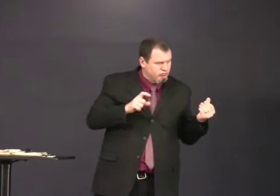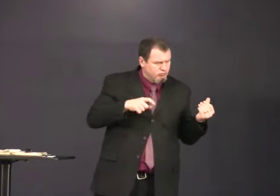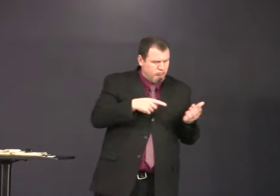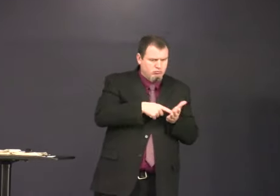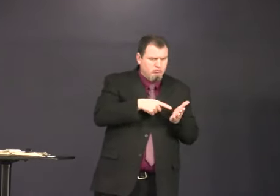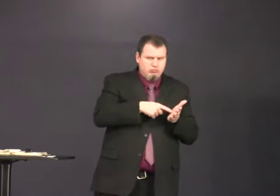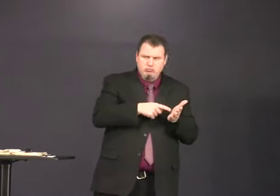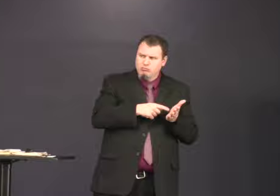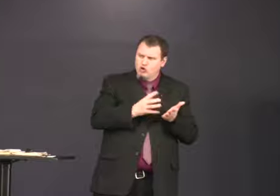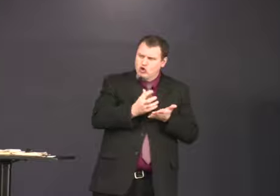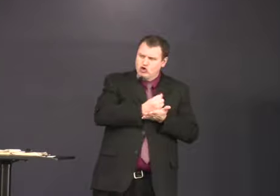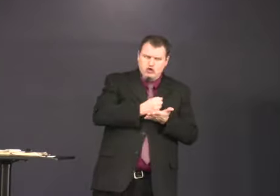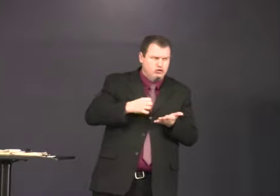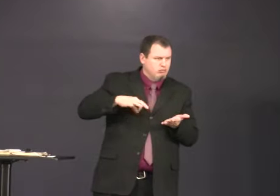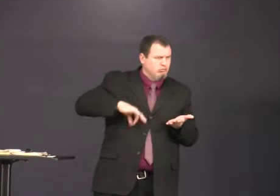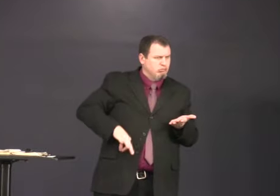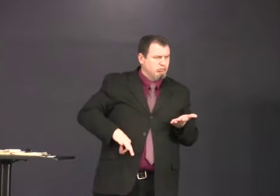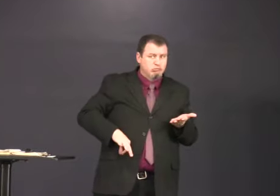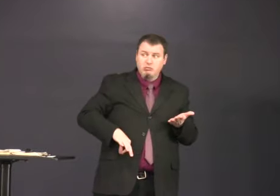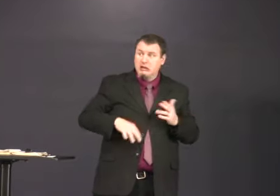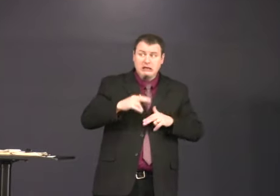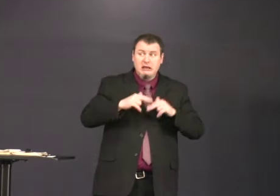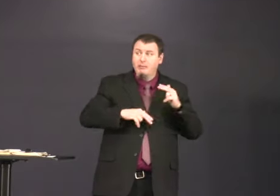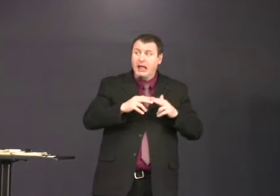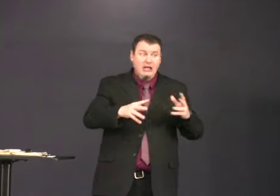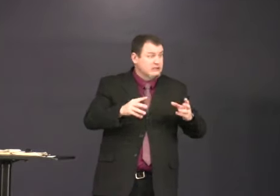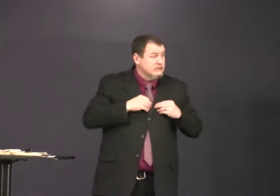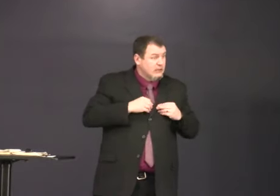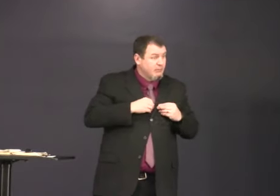Nehemiah mentions that he has now become the governor, and he could have been,